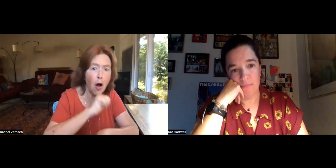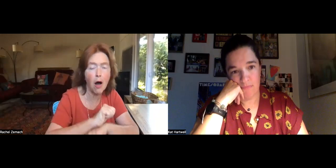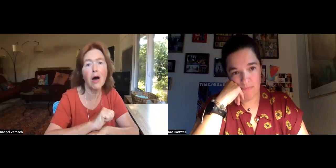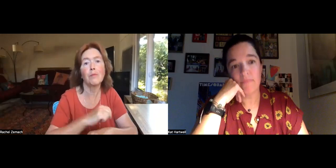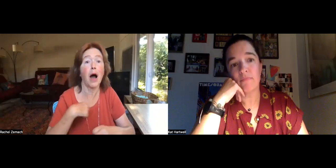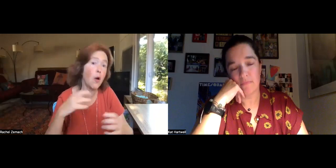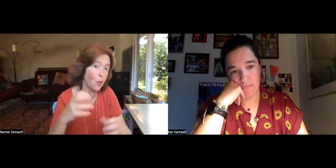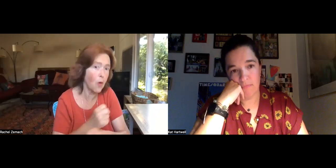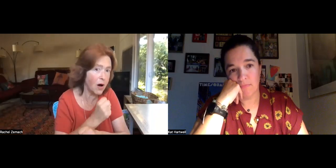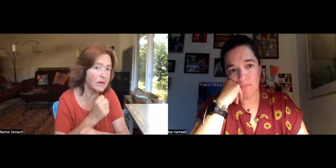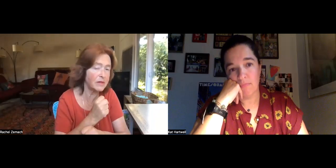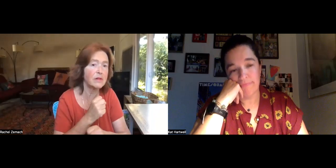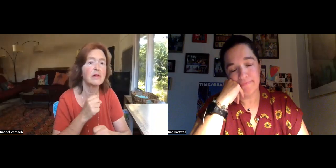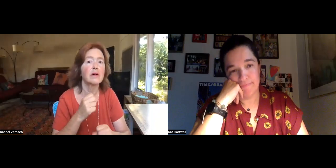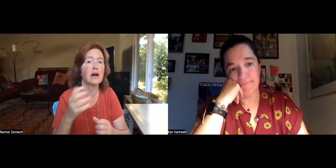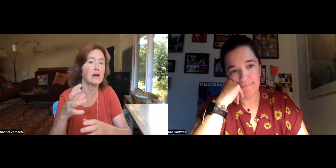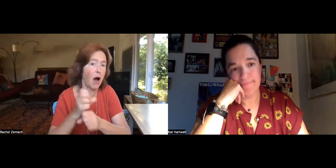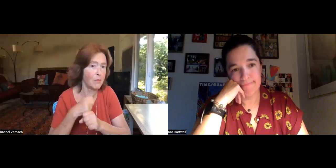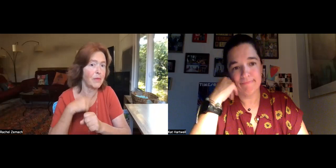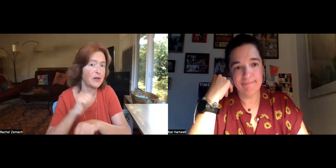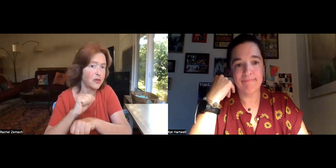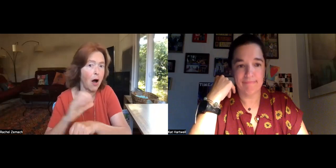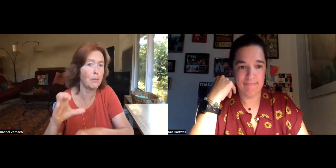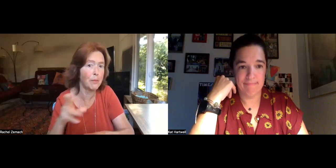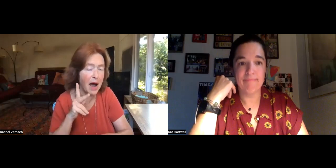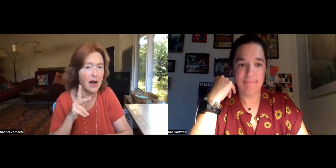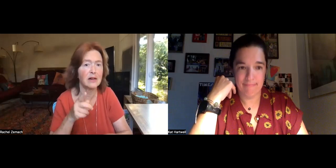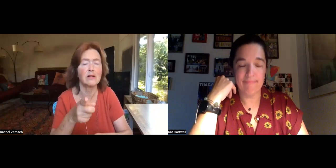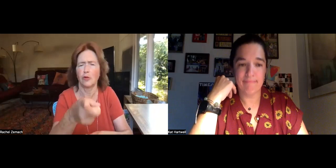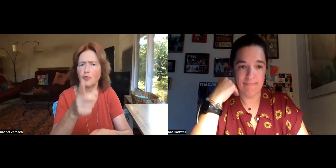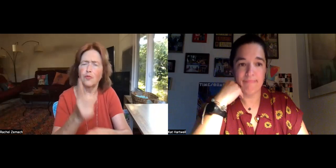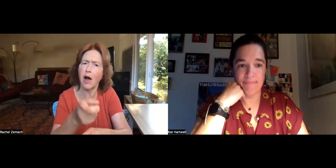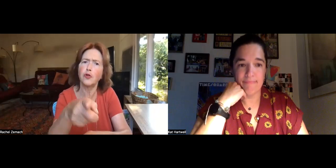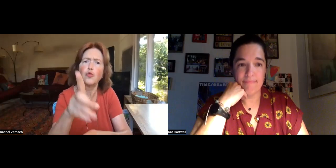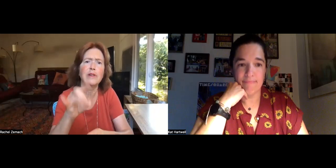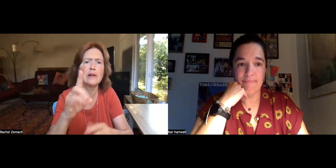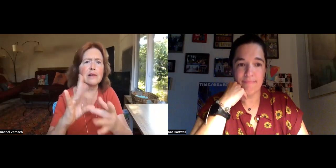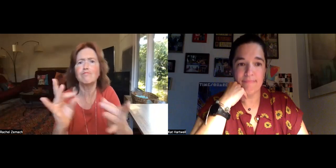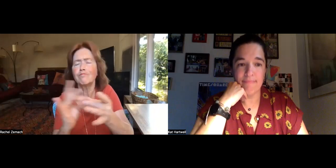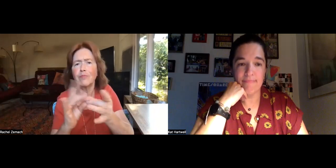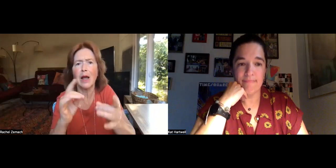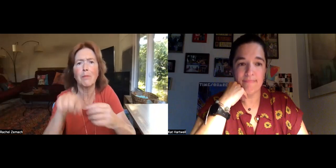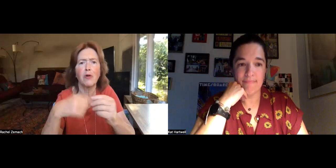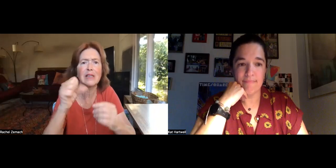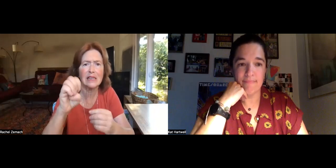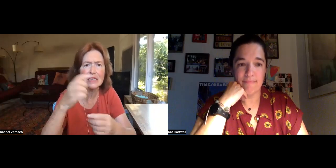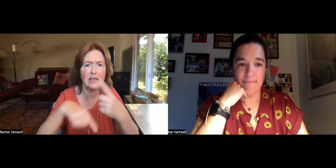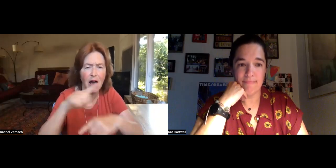Job I won, got my job back. But you did about the